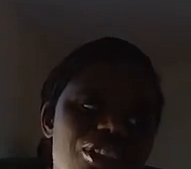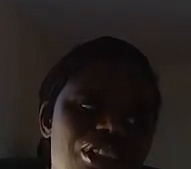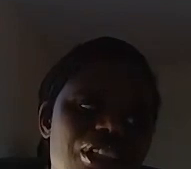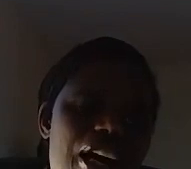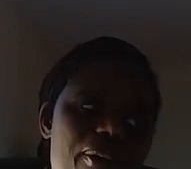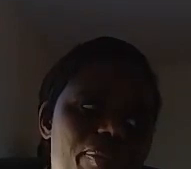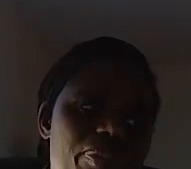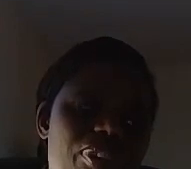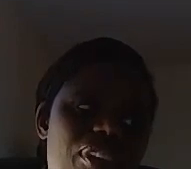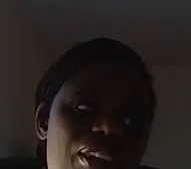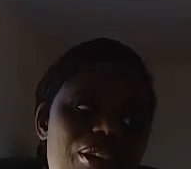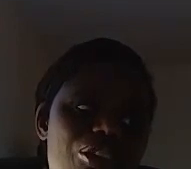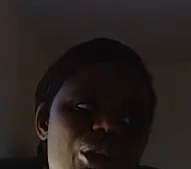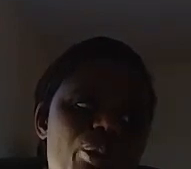understands